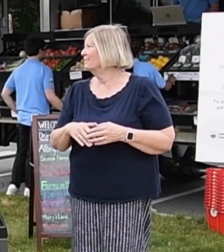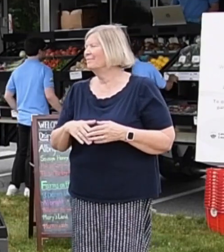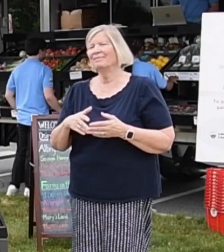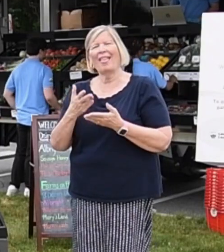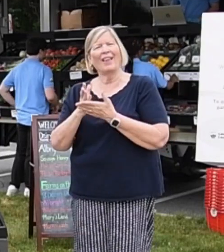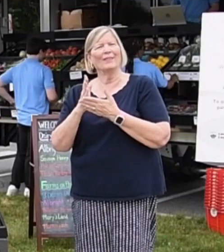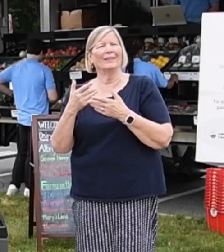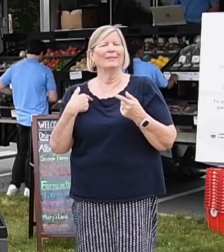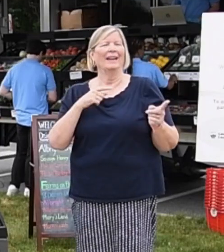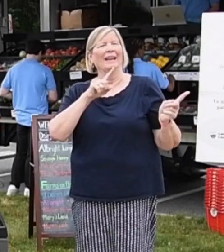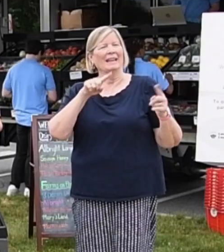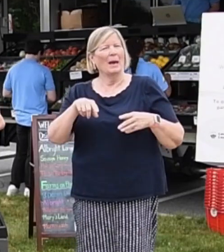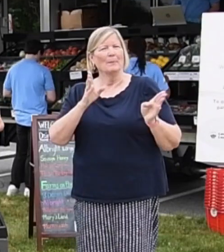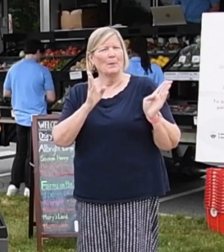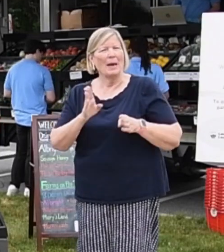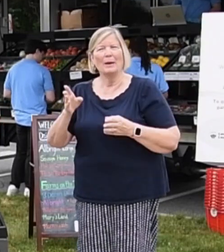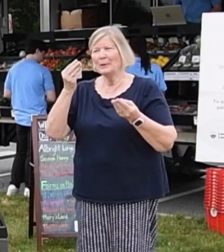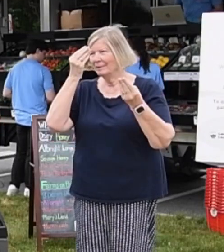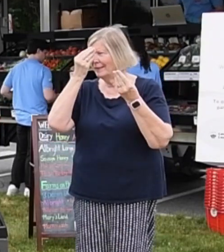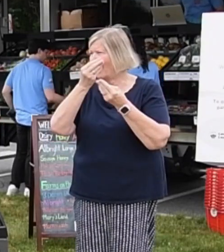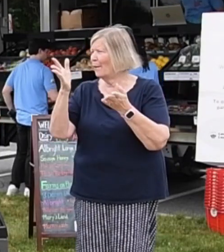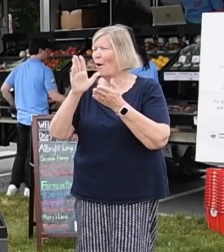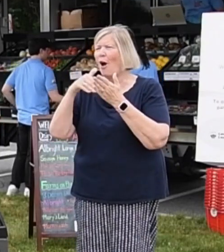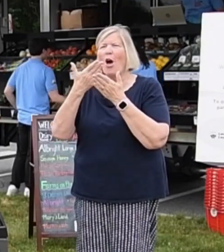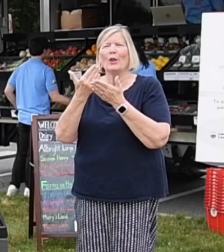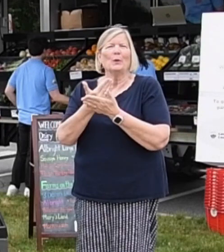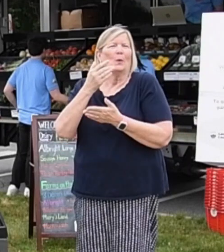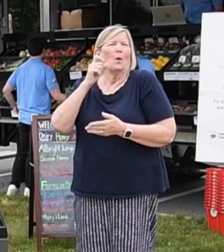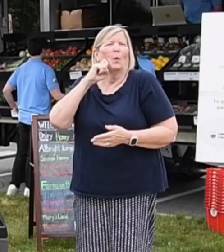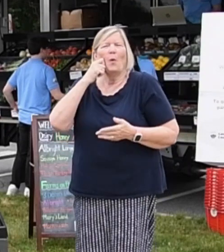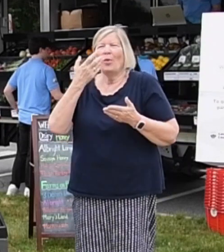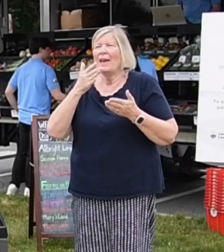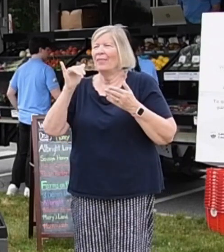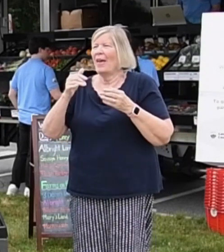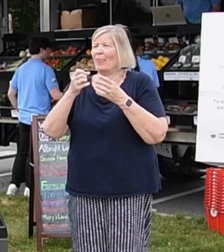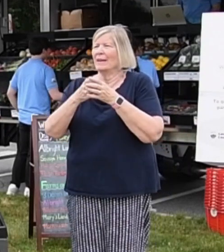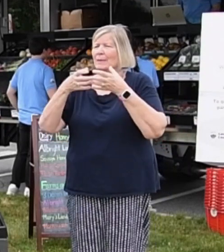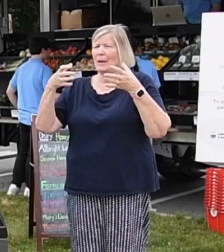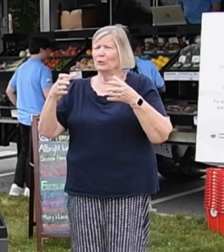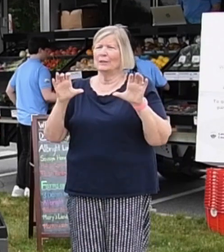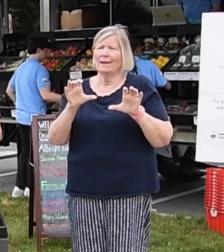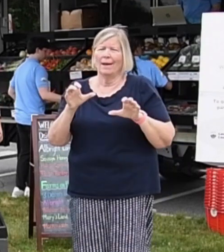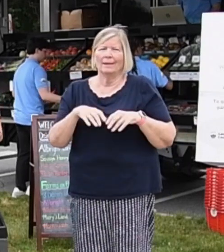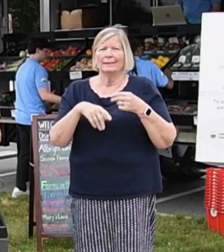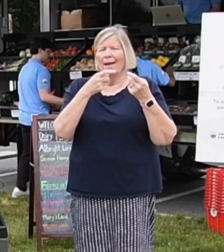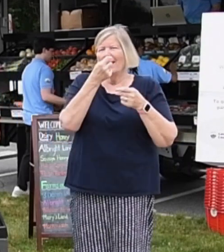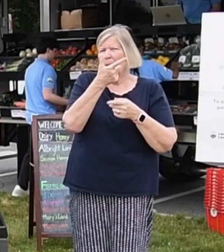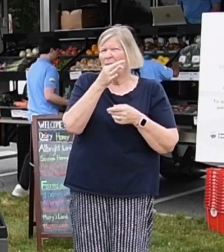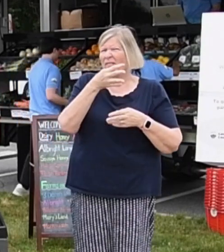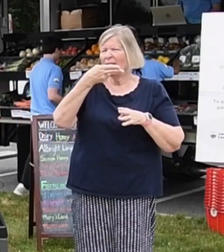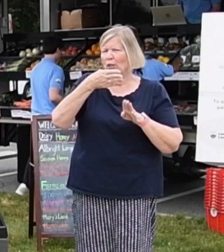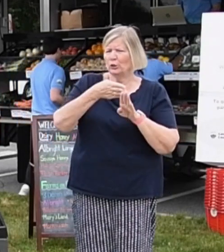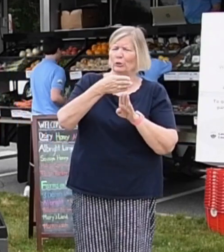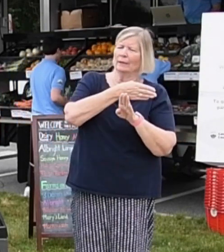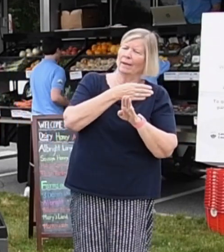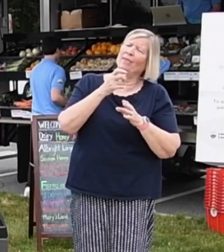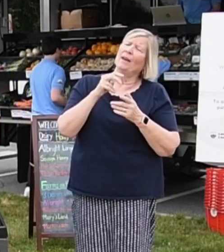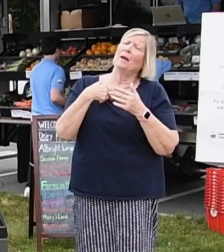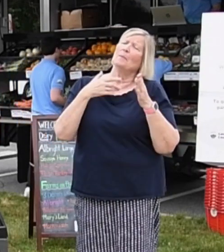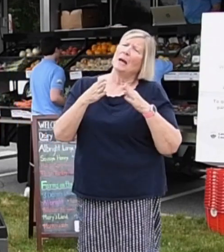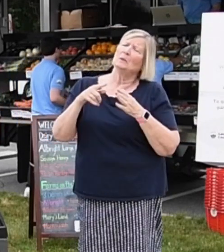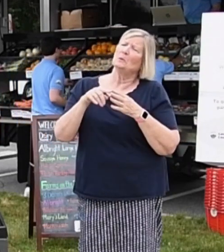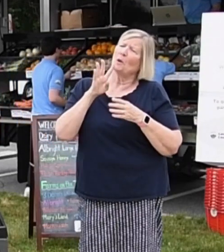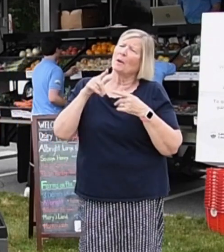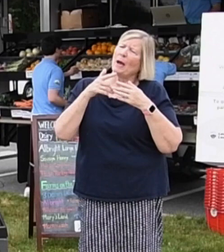All right, well, I came prepared to tell you all the new cool things the expansion does, a little bit of the history, and then I was going to talk